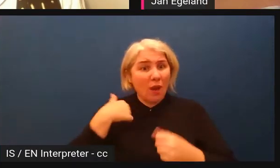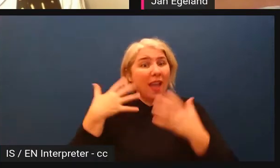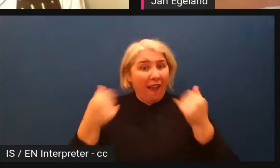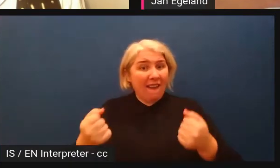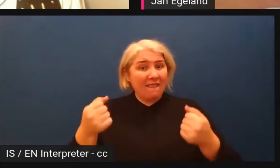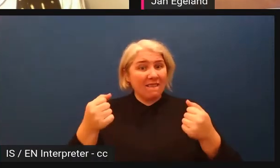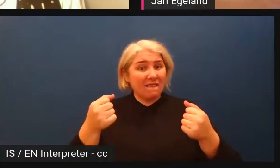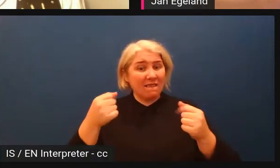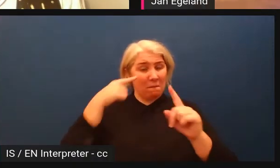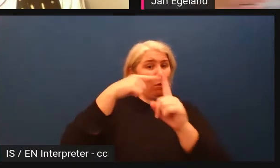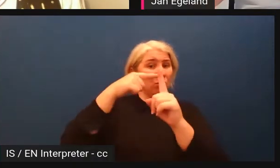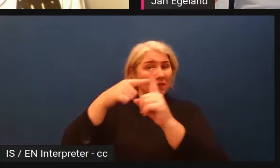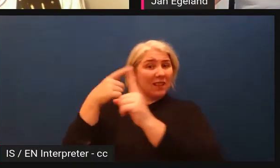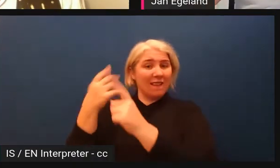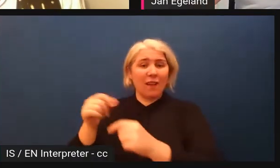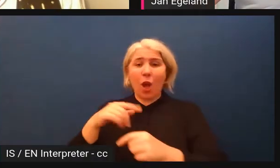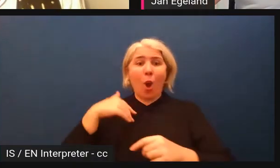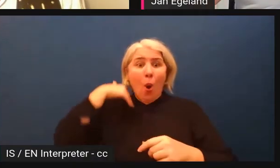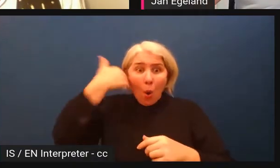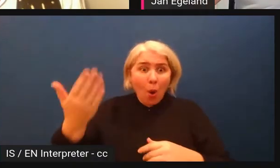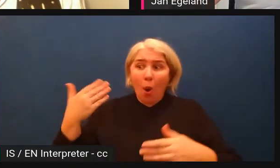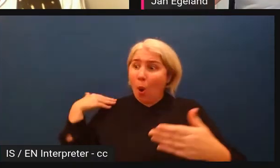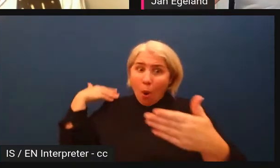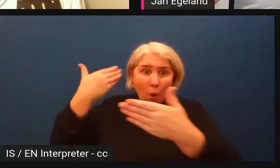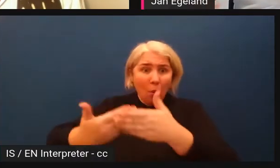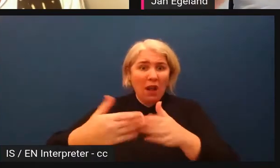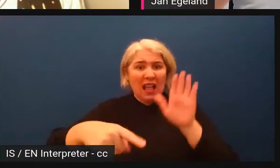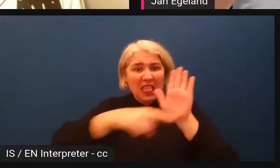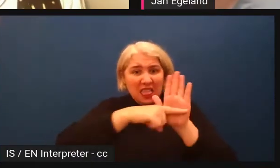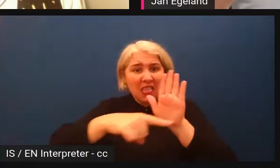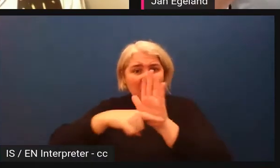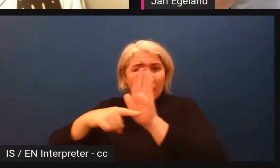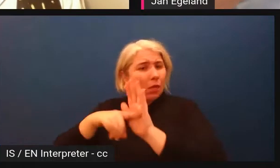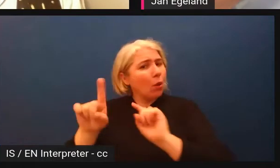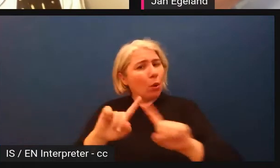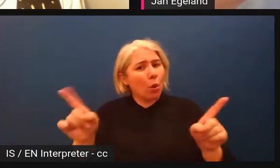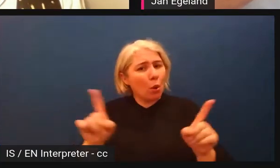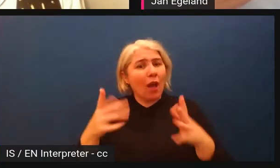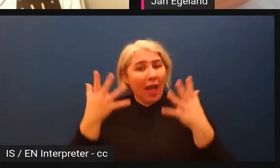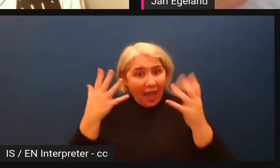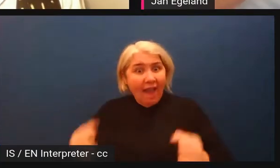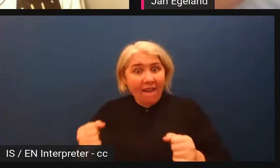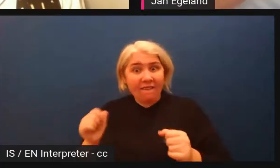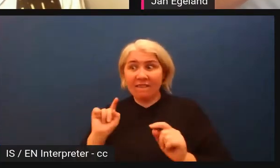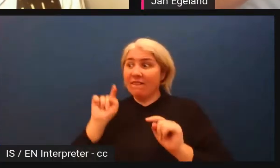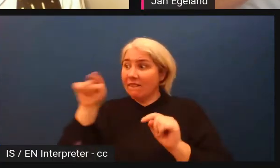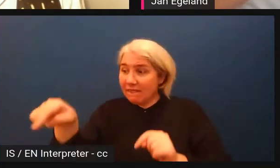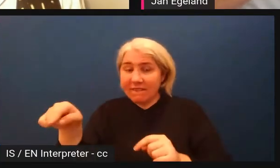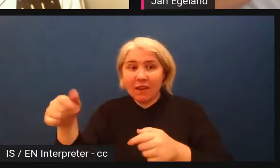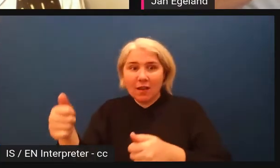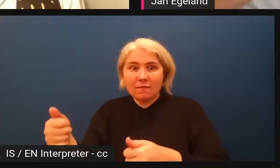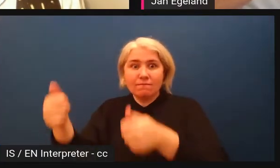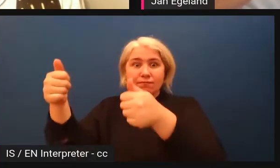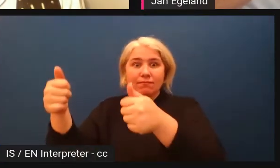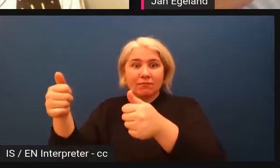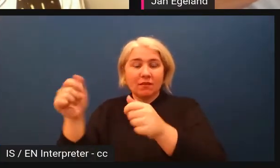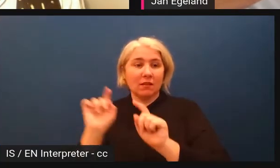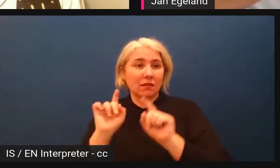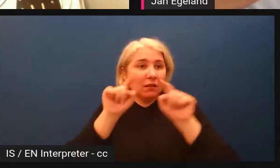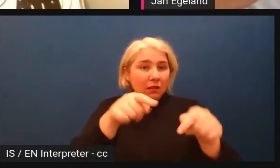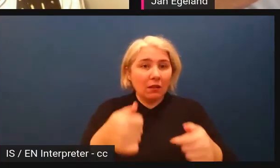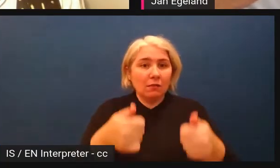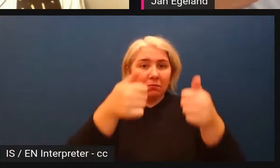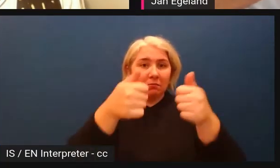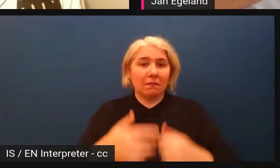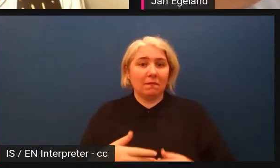years. It's no doubt that we are better in saving lives. Since I started, mortality figures are